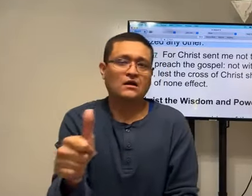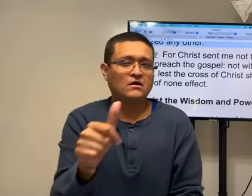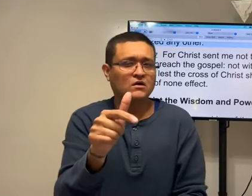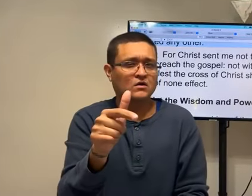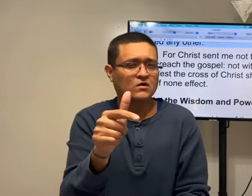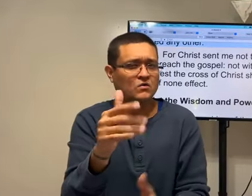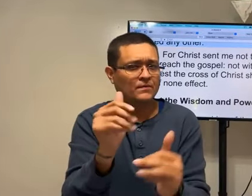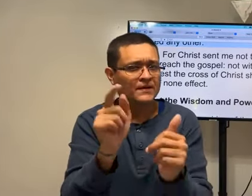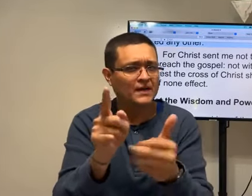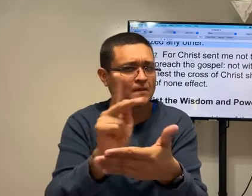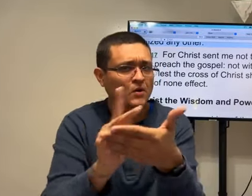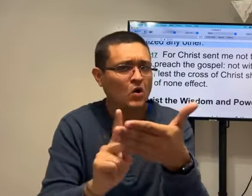So again,